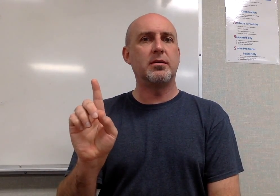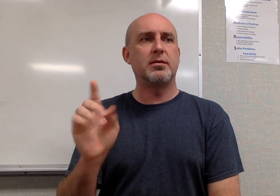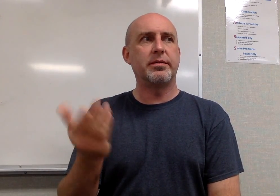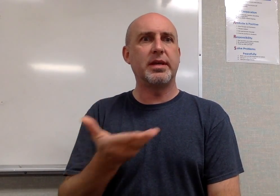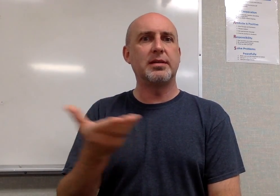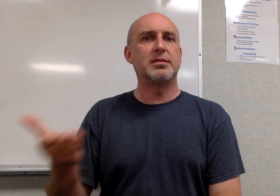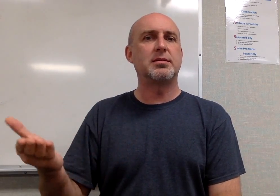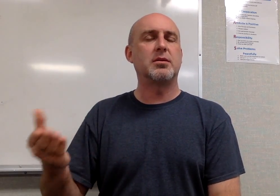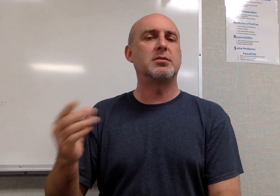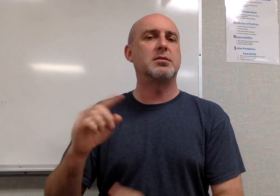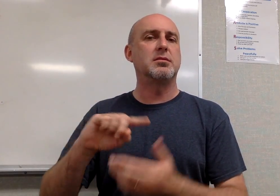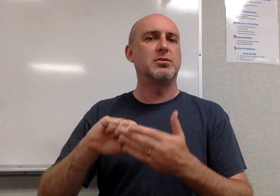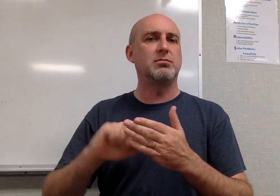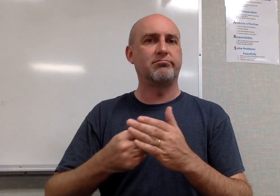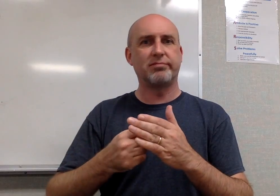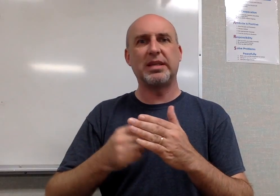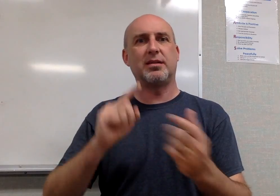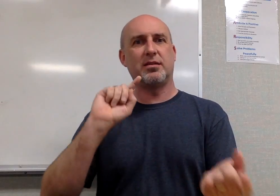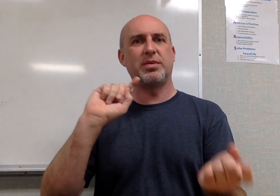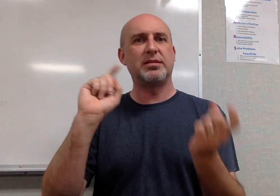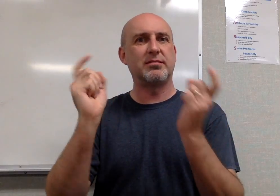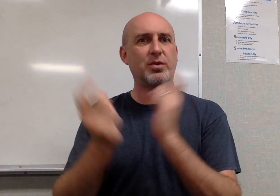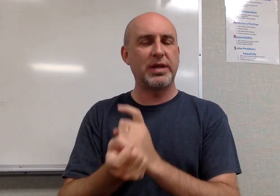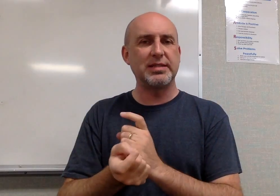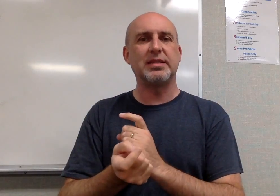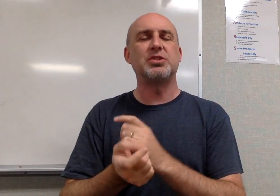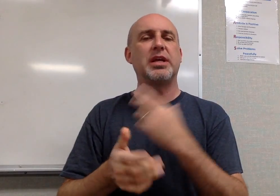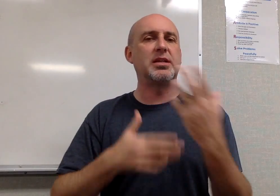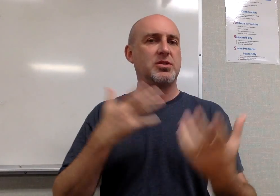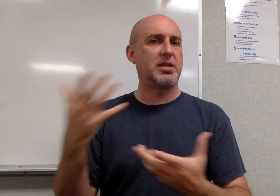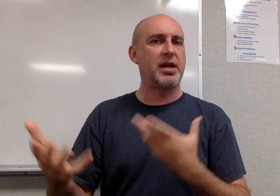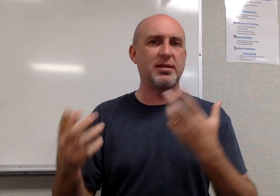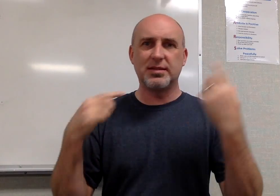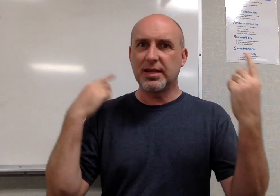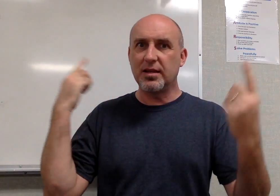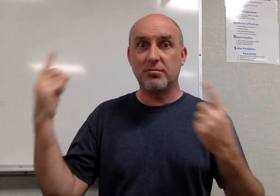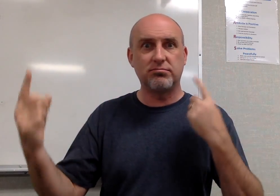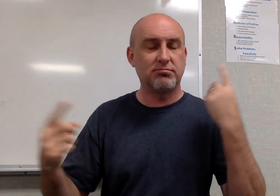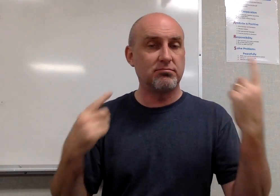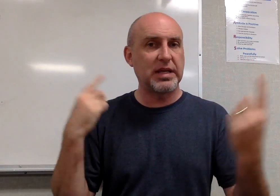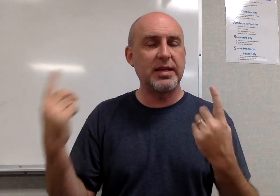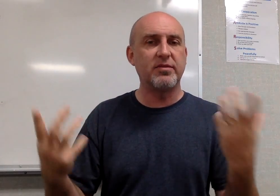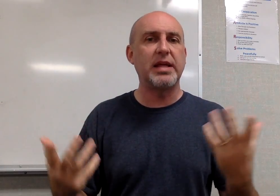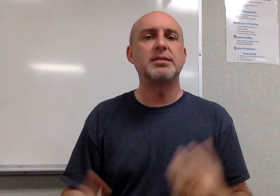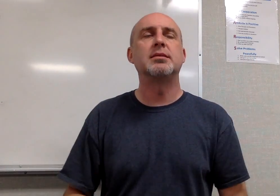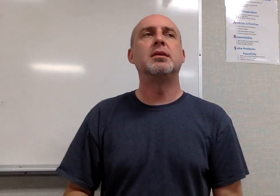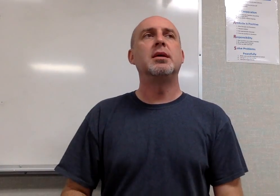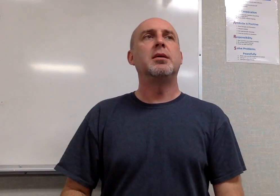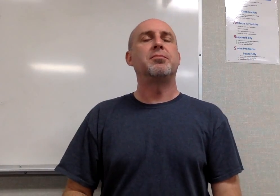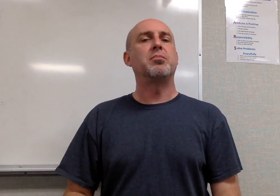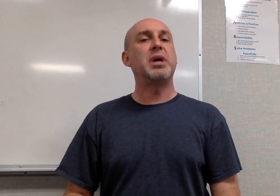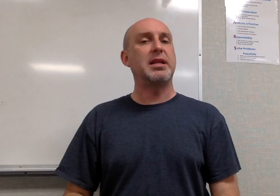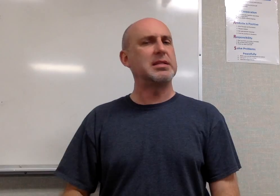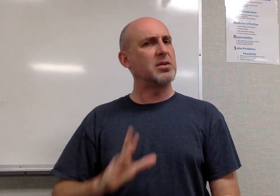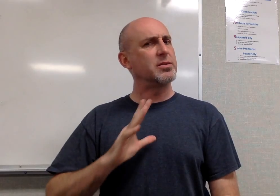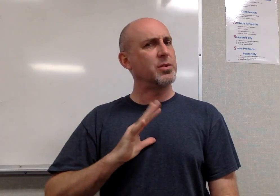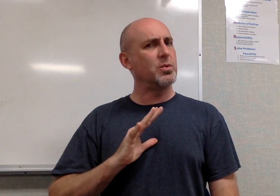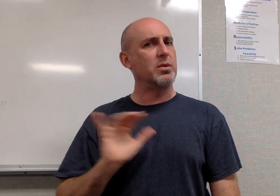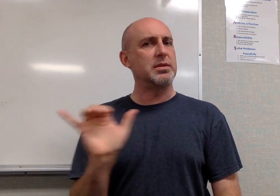where things start to get a little bit crazy. They change a lot, and it's kind of nuts. But it's also cool at the